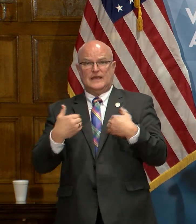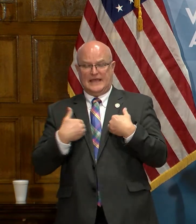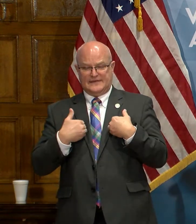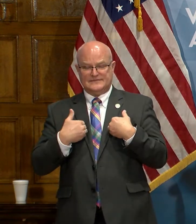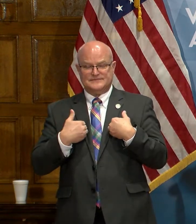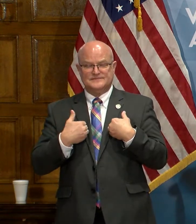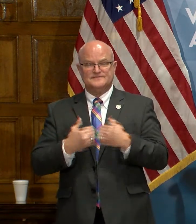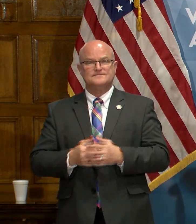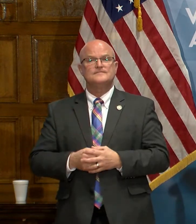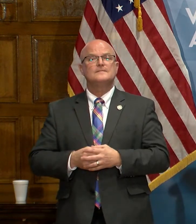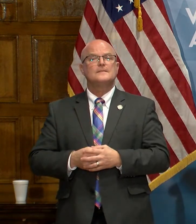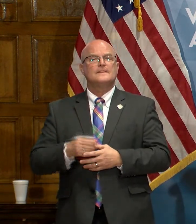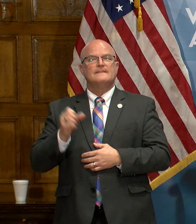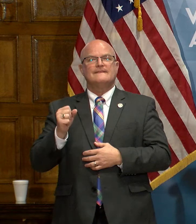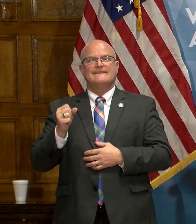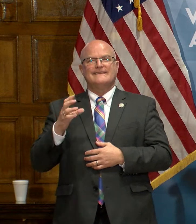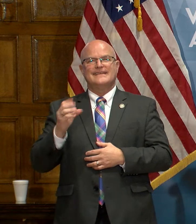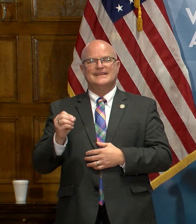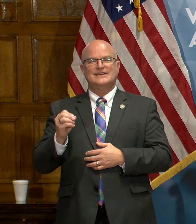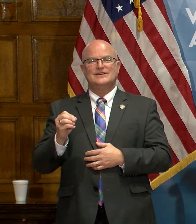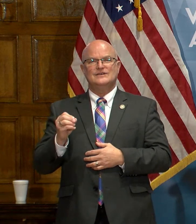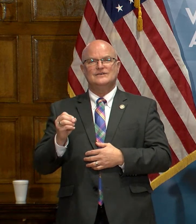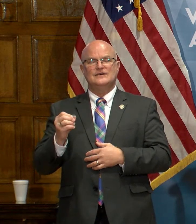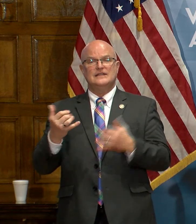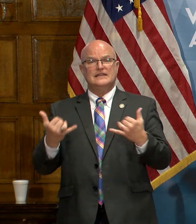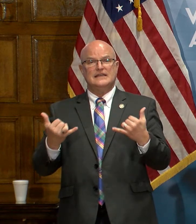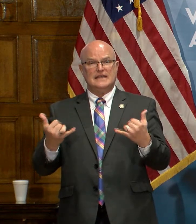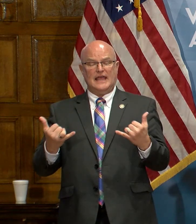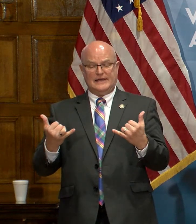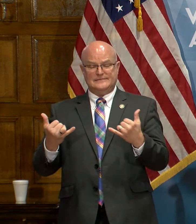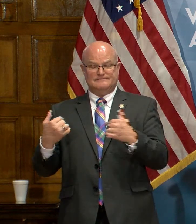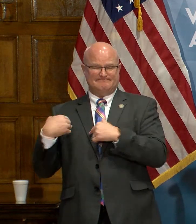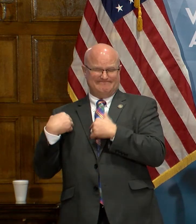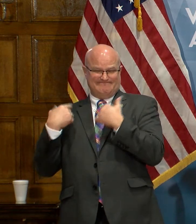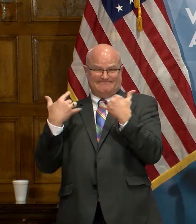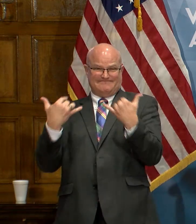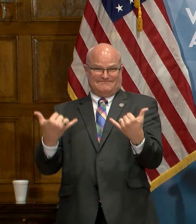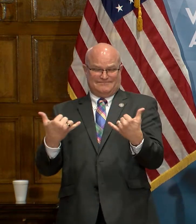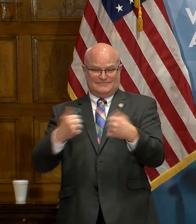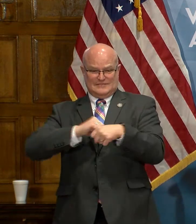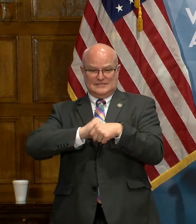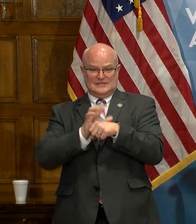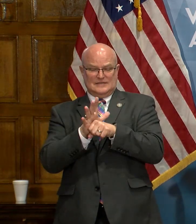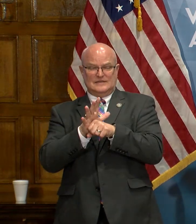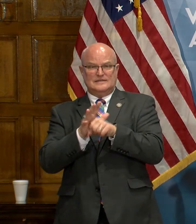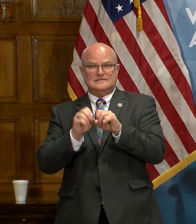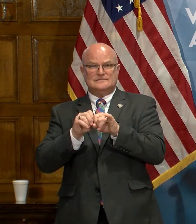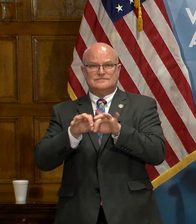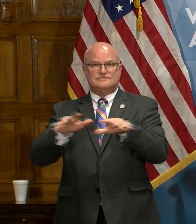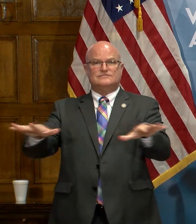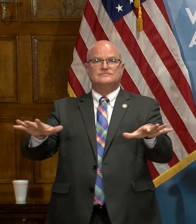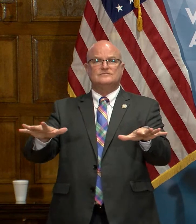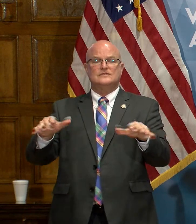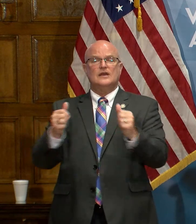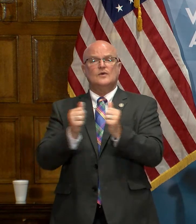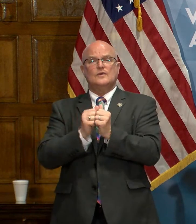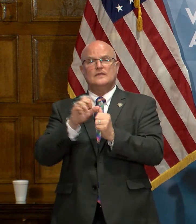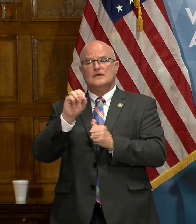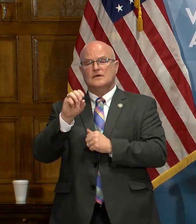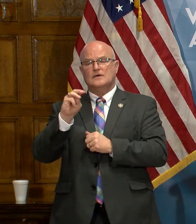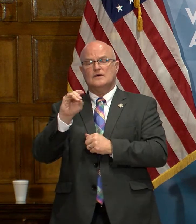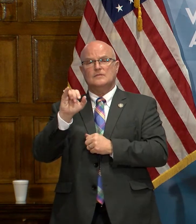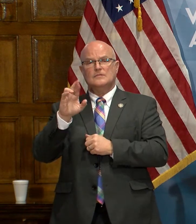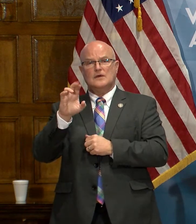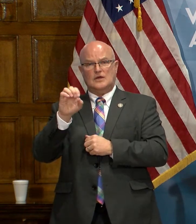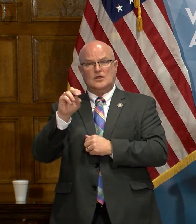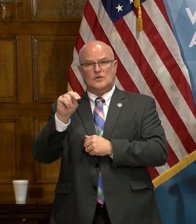that we see. And so with where we are right now in this pandemic and with the Omicron variant, we do